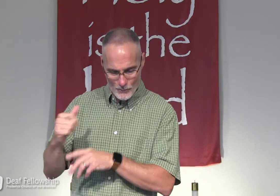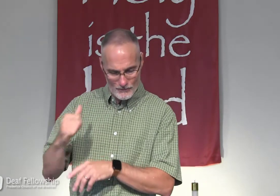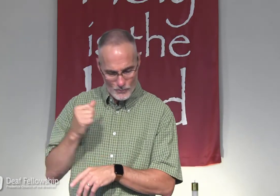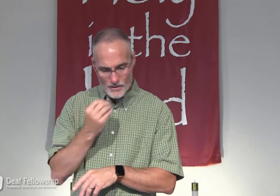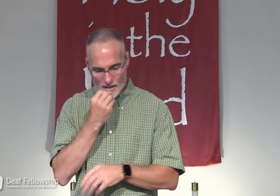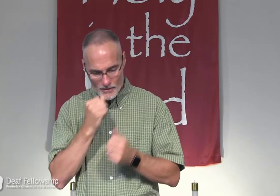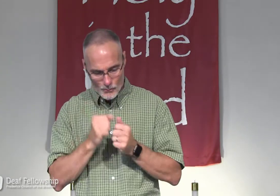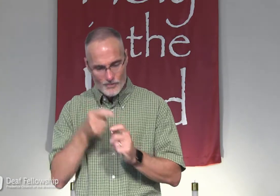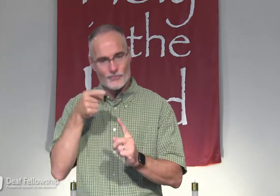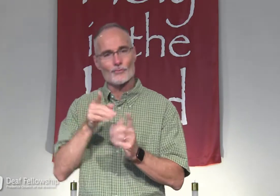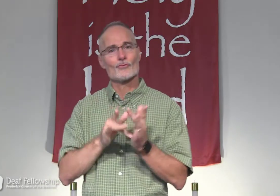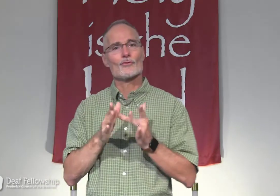Happened in Antioch.